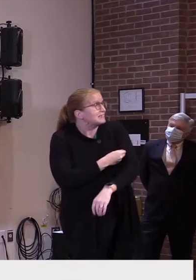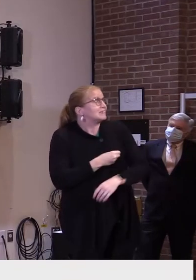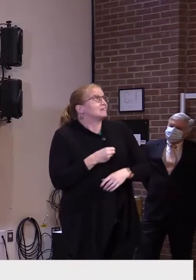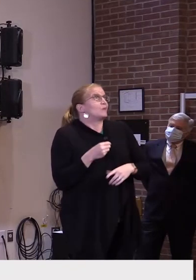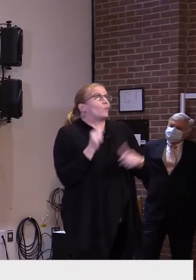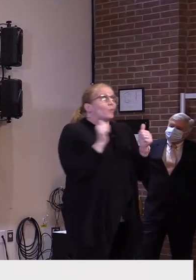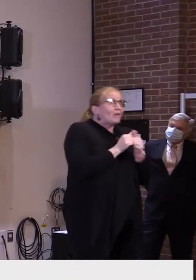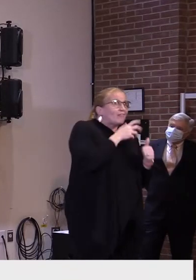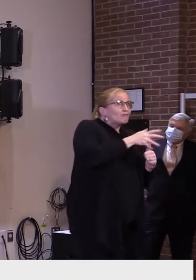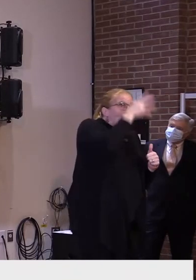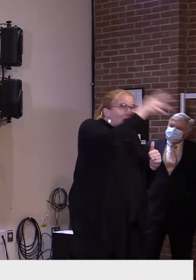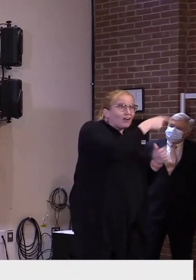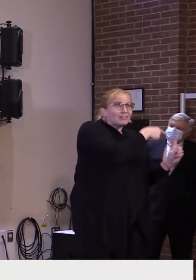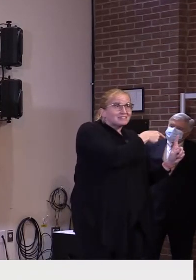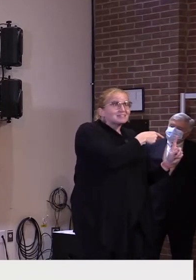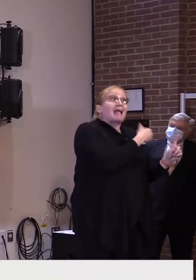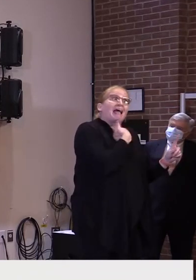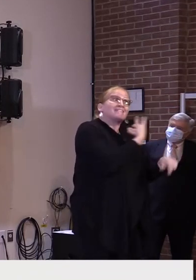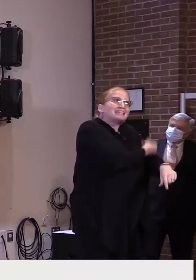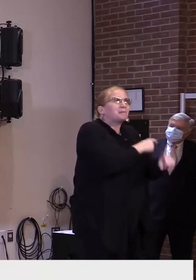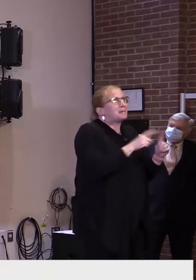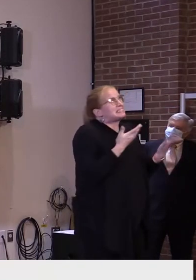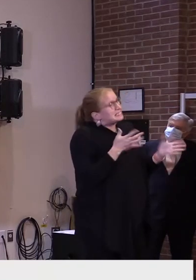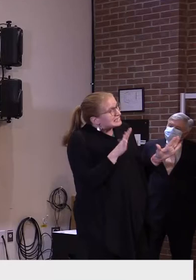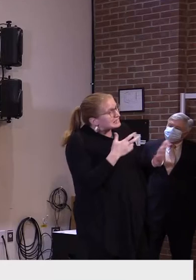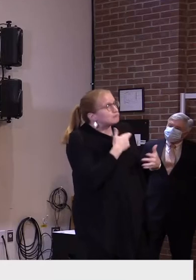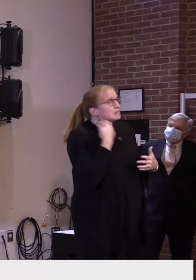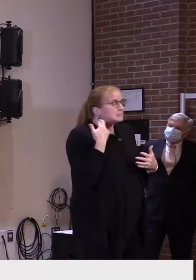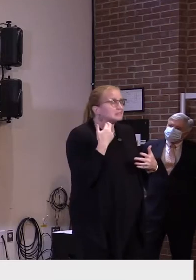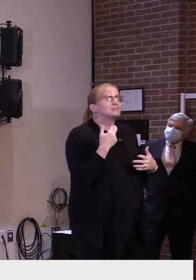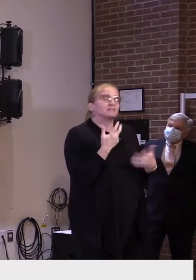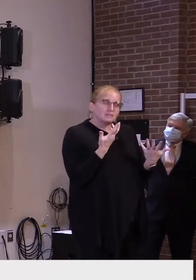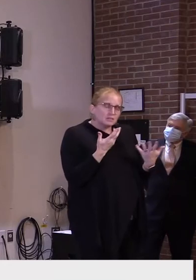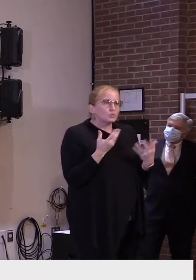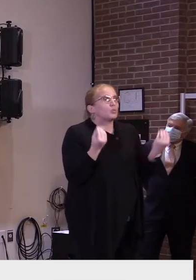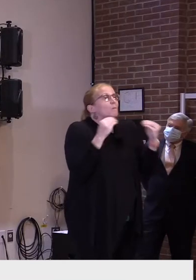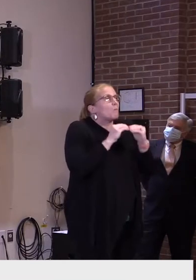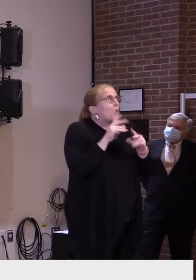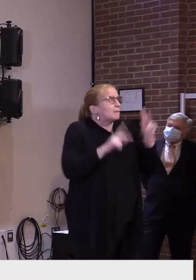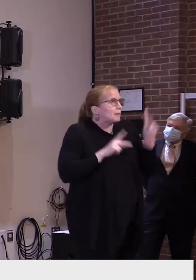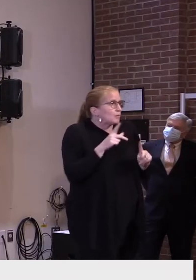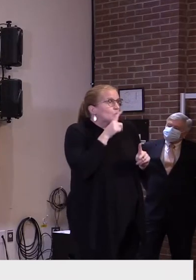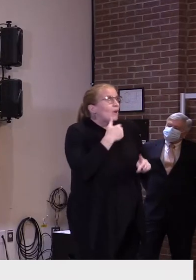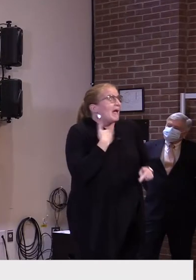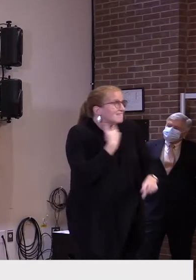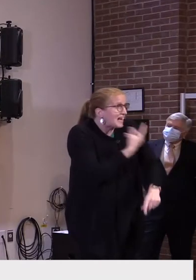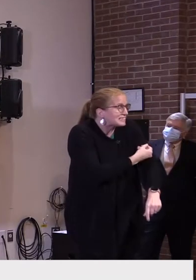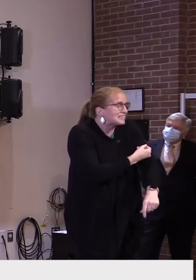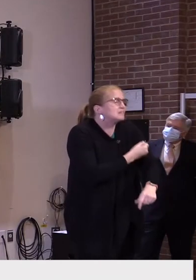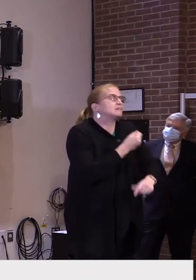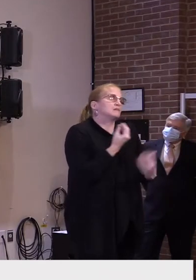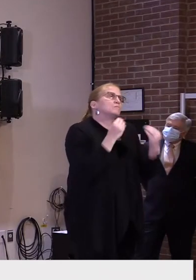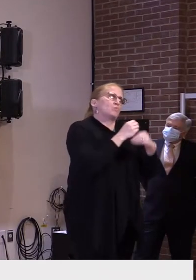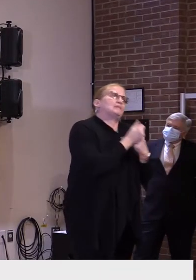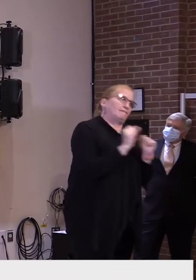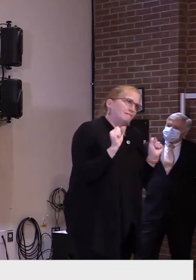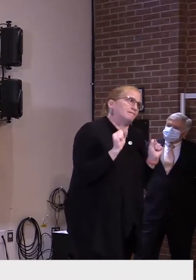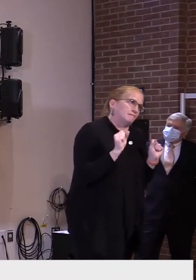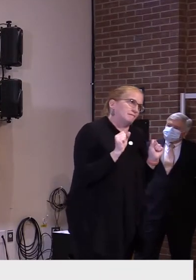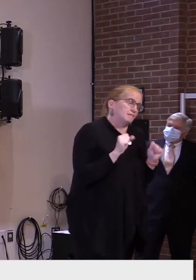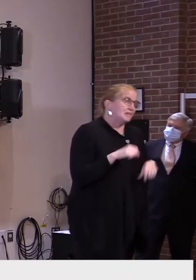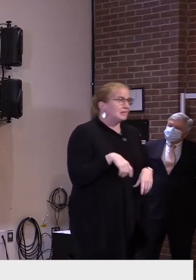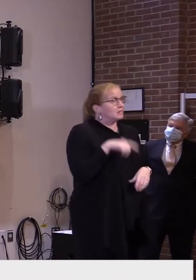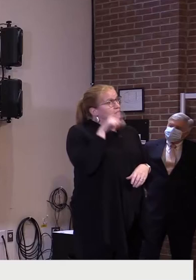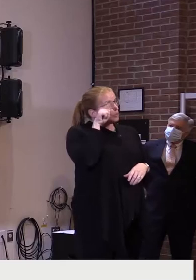The more people who are vaccinated around your table, the safer everyone will be. As a host, you